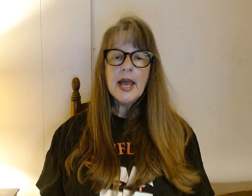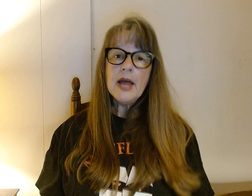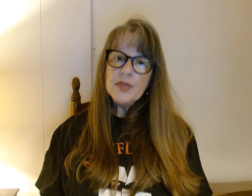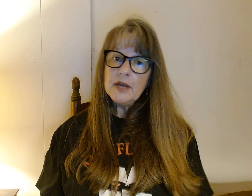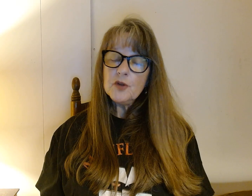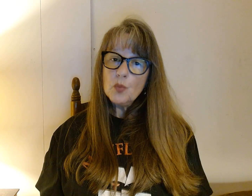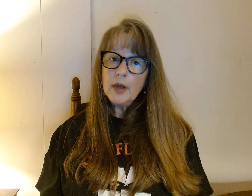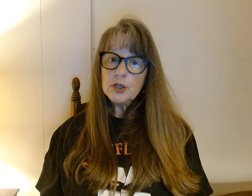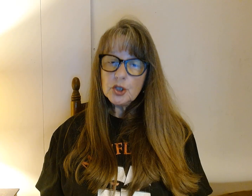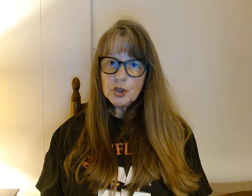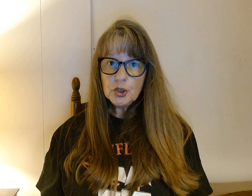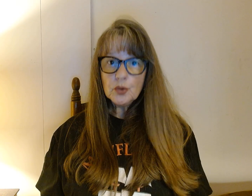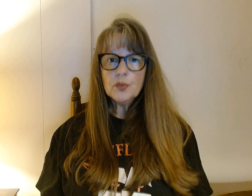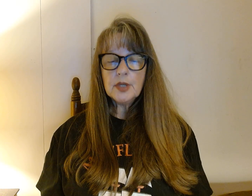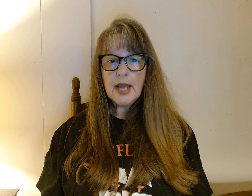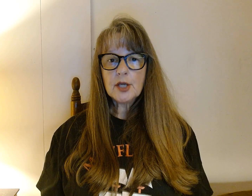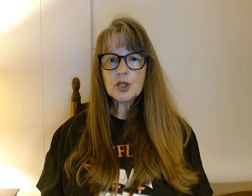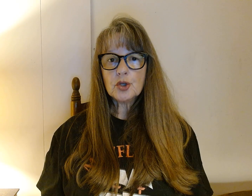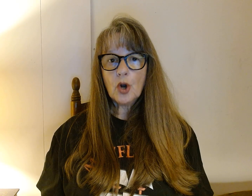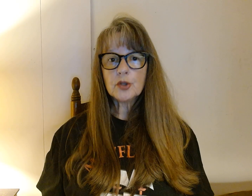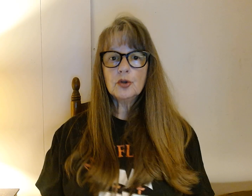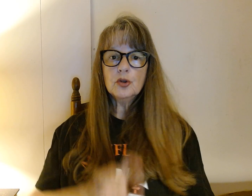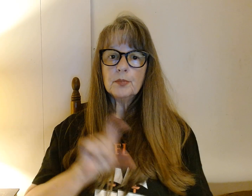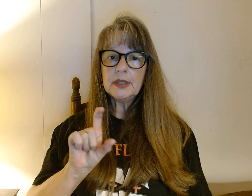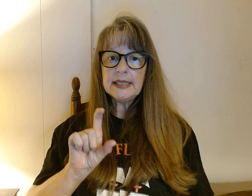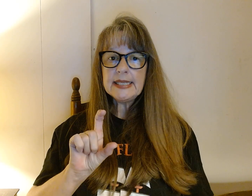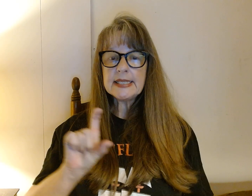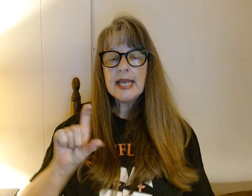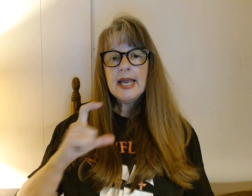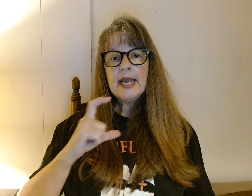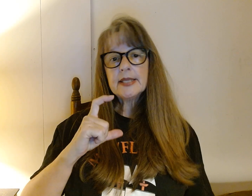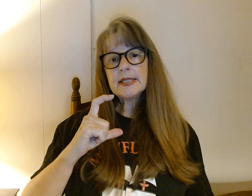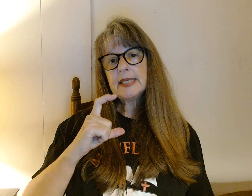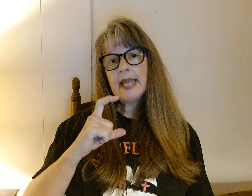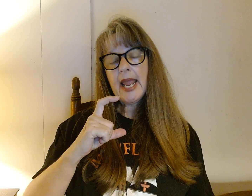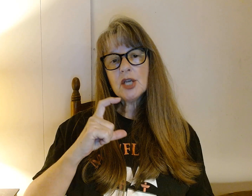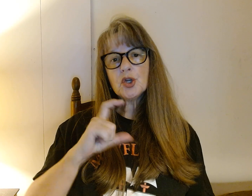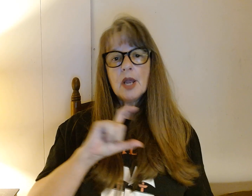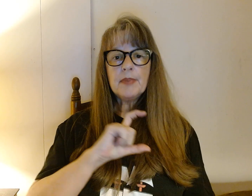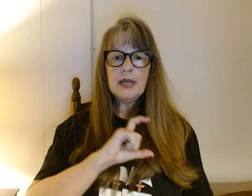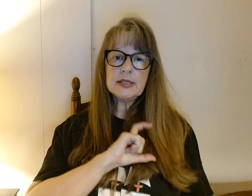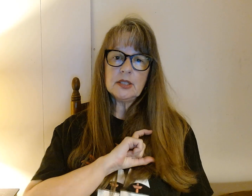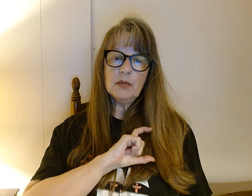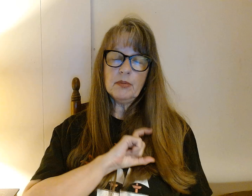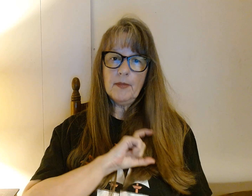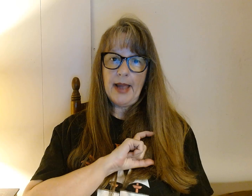And then if you wanted to do the National Guard, so you do the police, it is a C hand shape and it's the shape of a